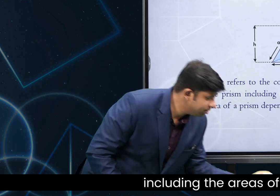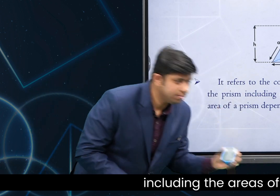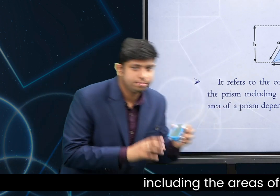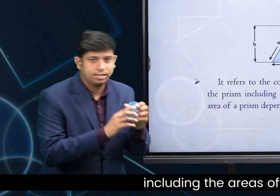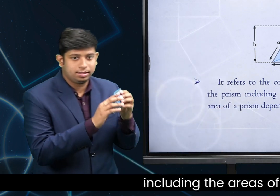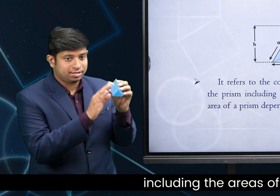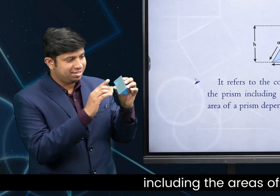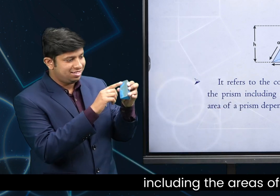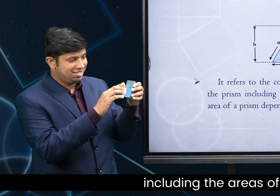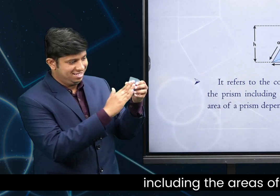bases.